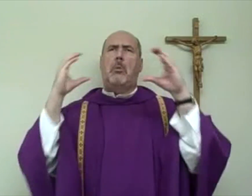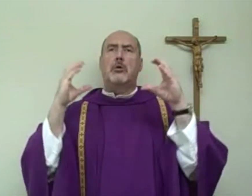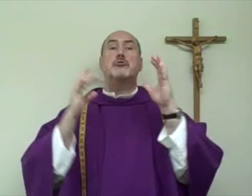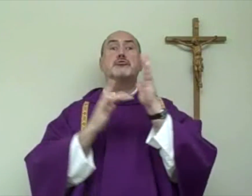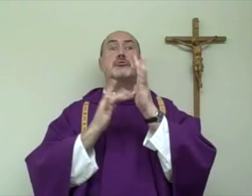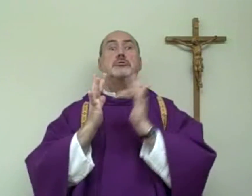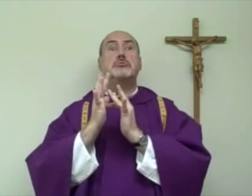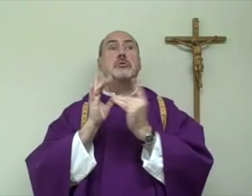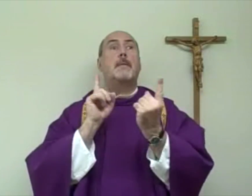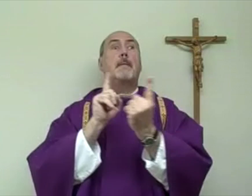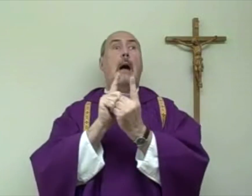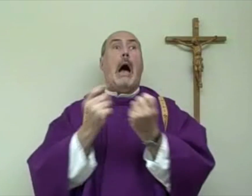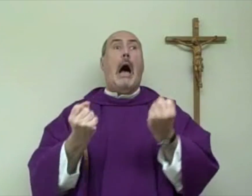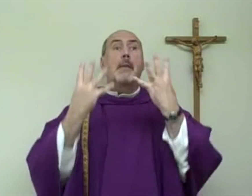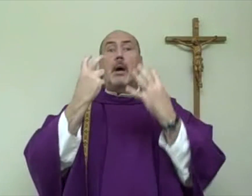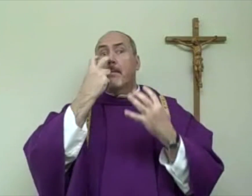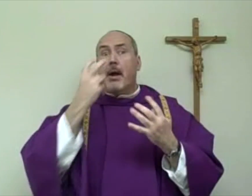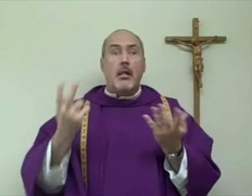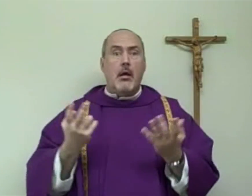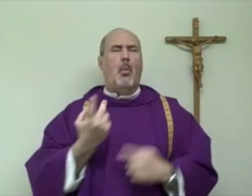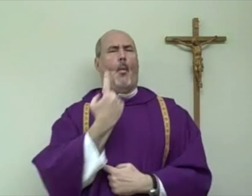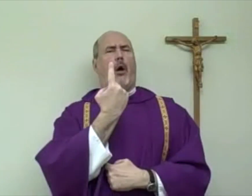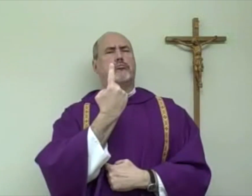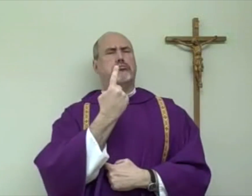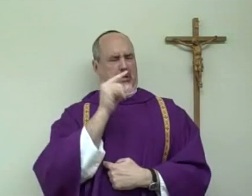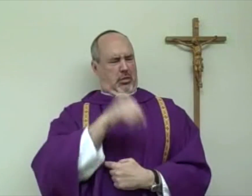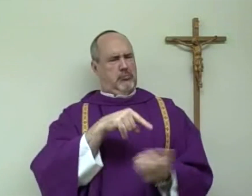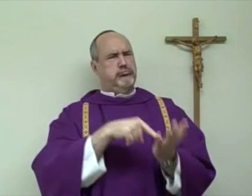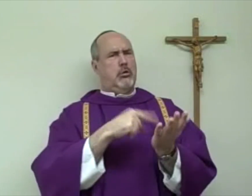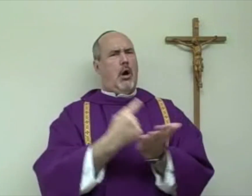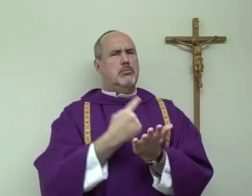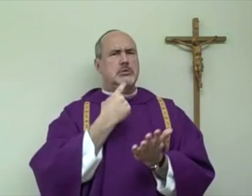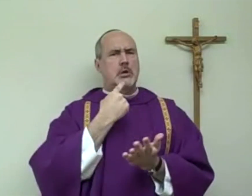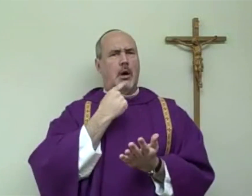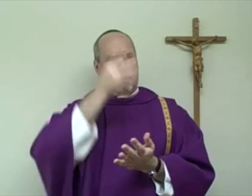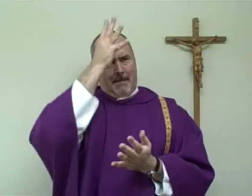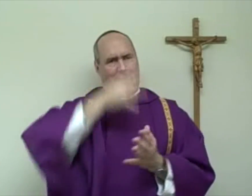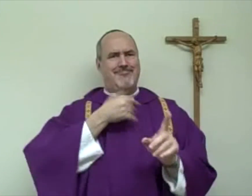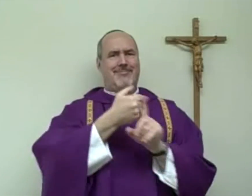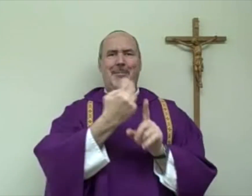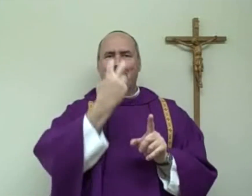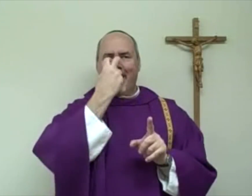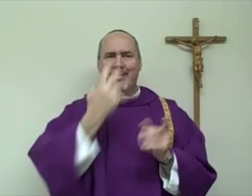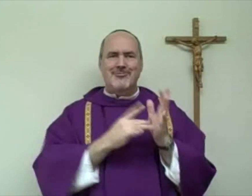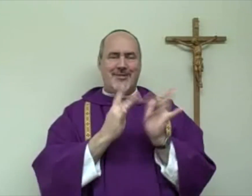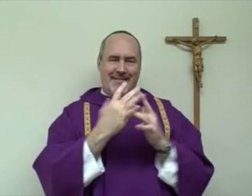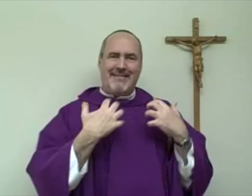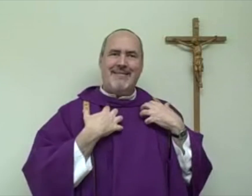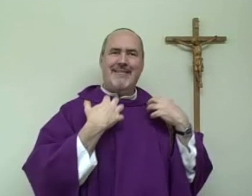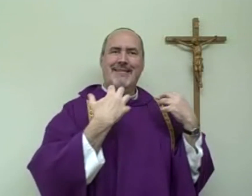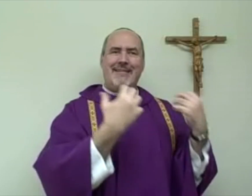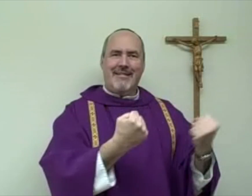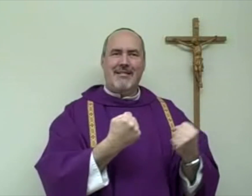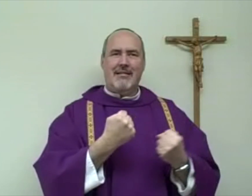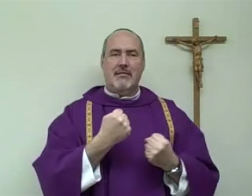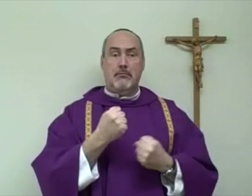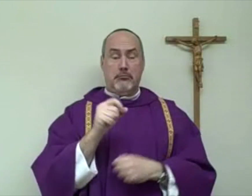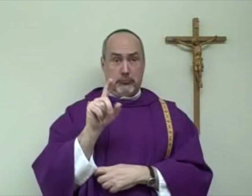When people read today's gospel, they'll read about Jesus meeting a blind person. But how many did he